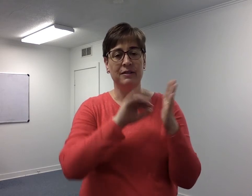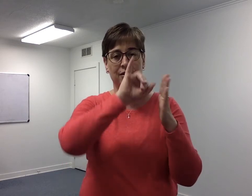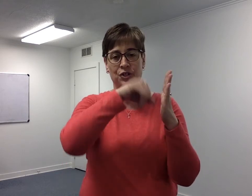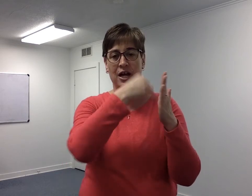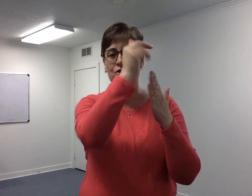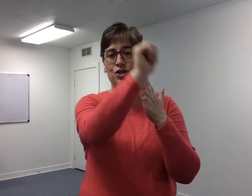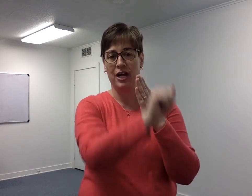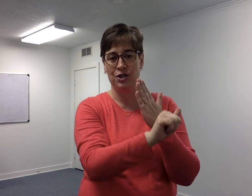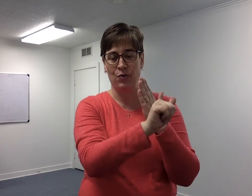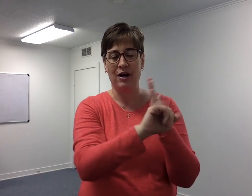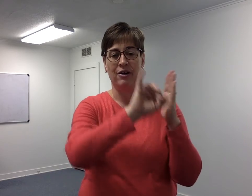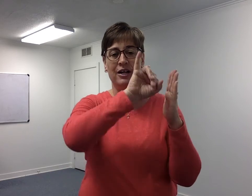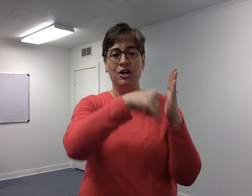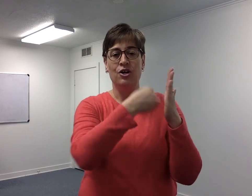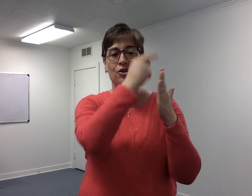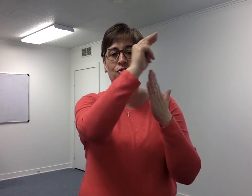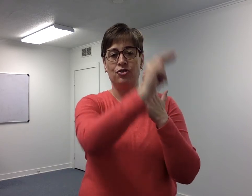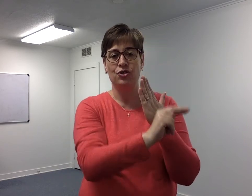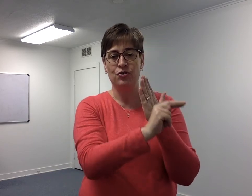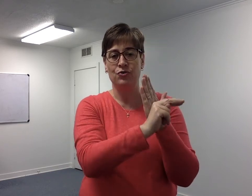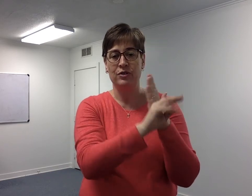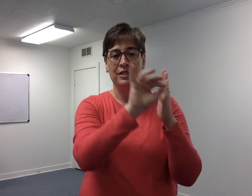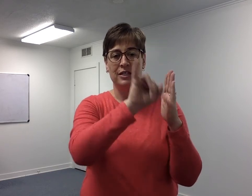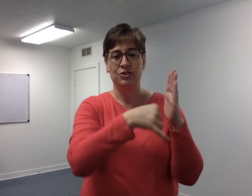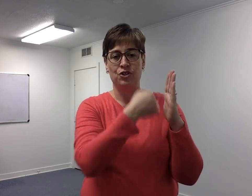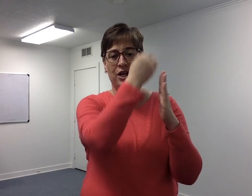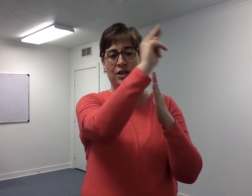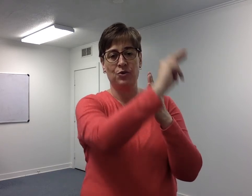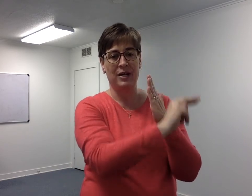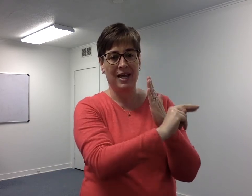because you got January, June is J to an N.